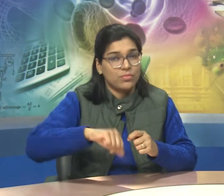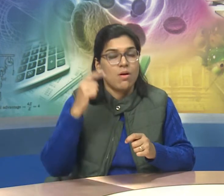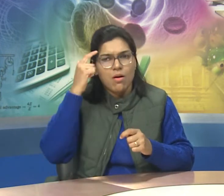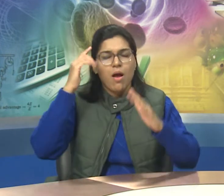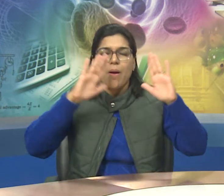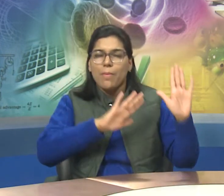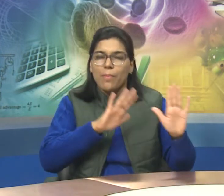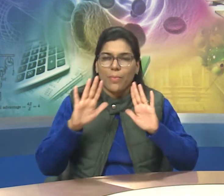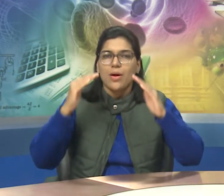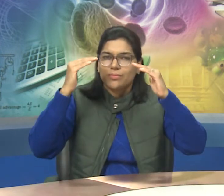cannot take